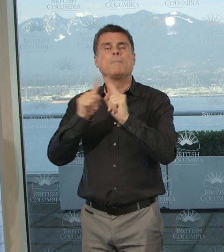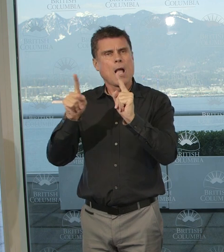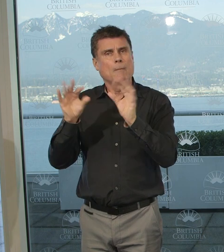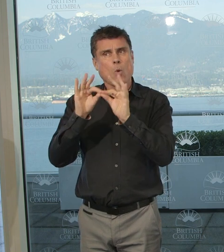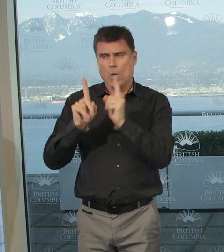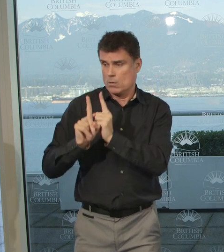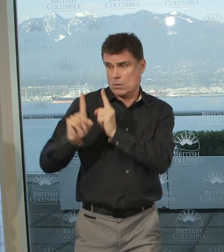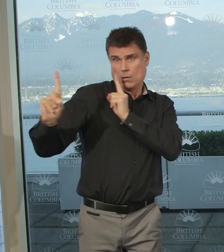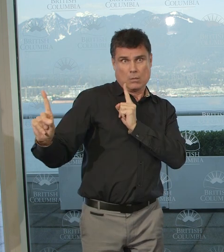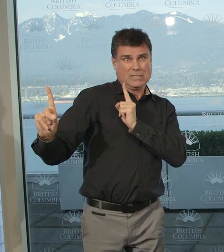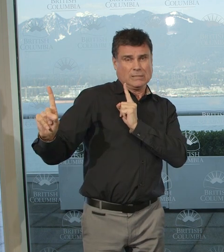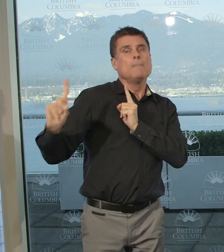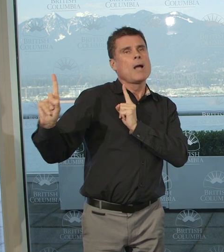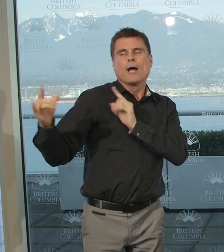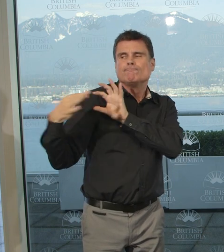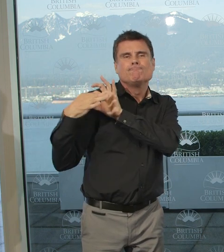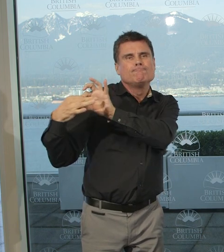doing that. Thank you.